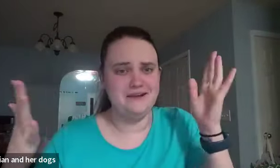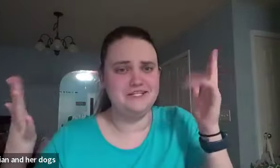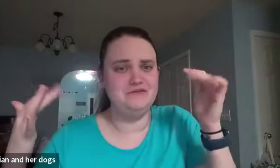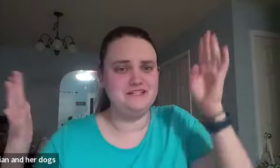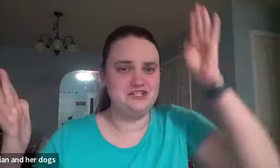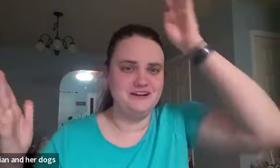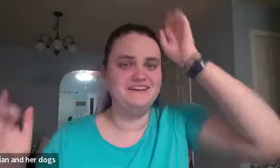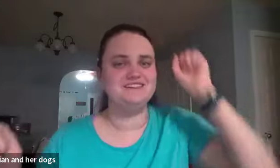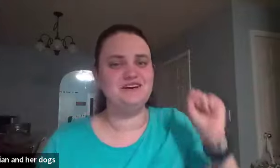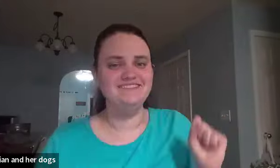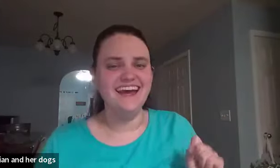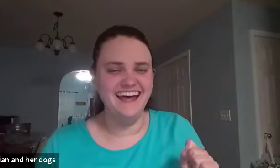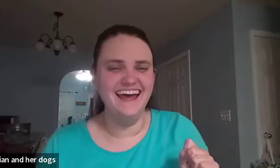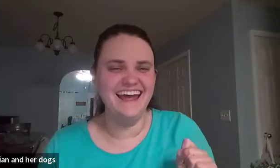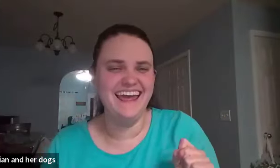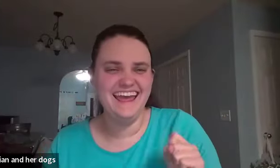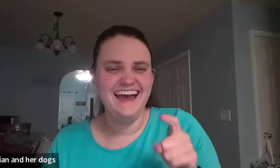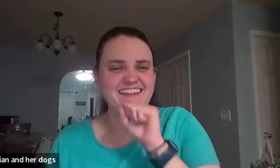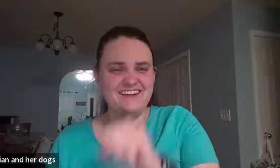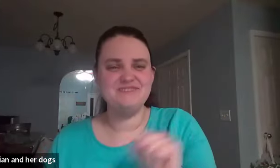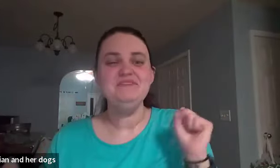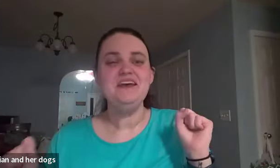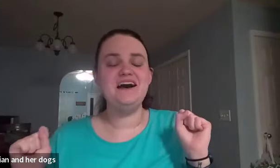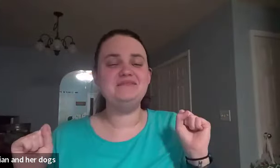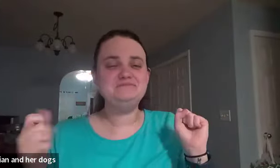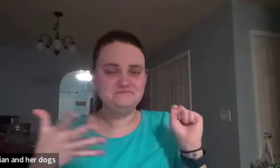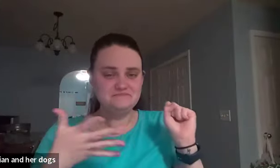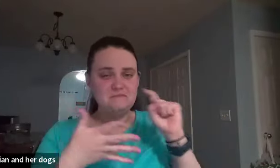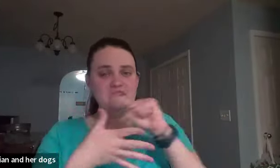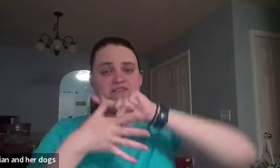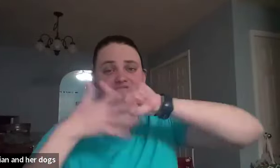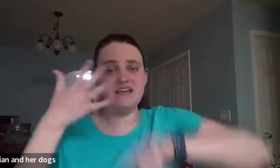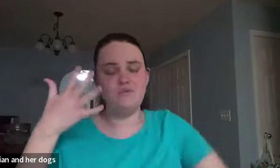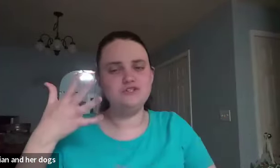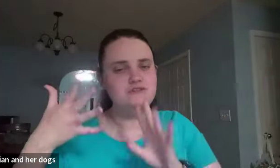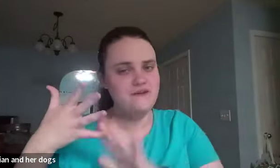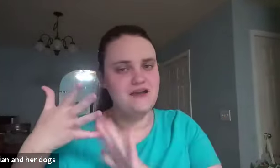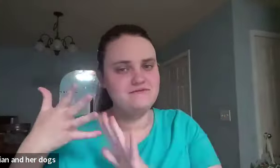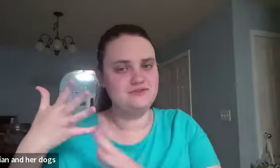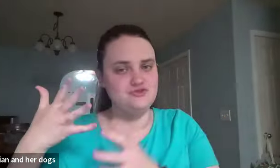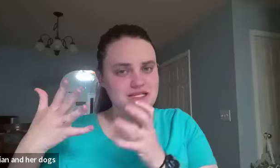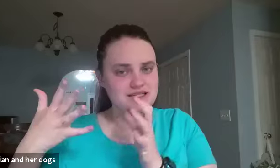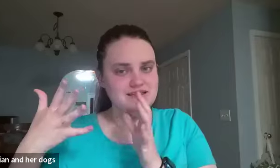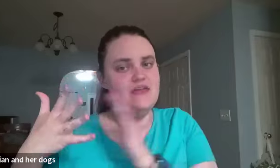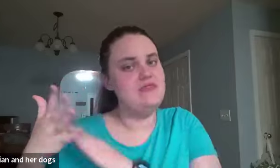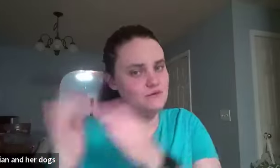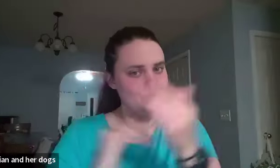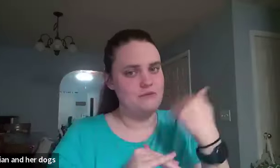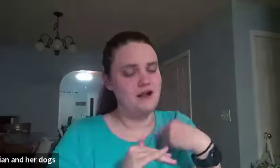gosh, it's Henry as a shark. Sorry. I love it. I was gonna say, we'll do the 5 drinks and then we'll go back.